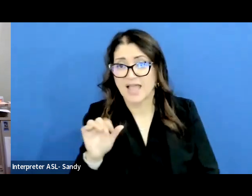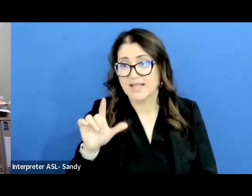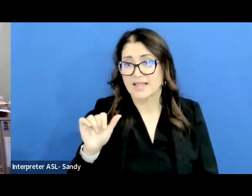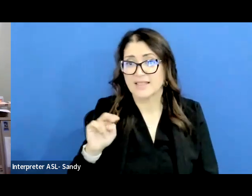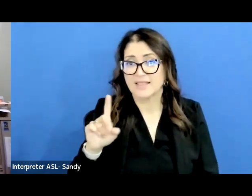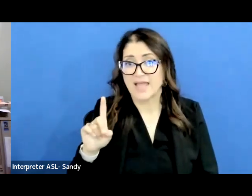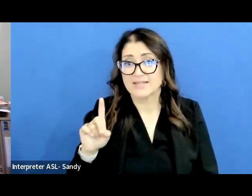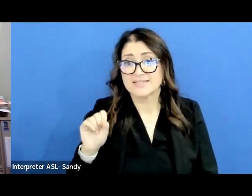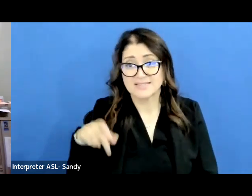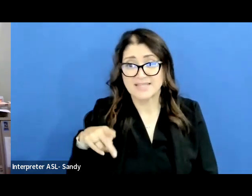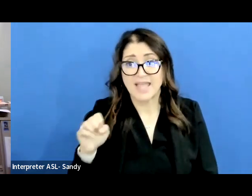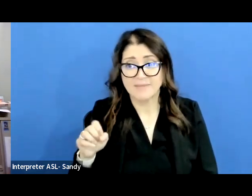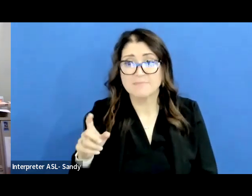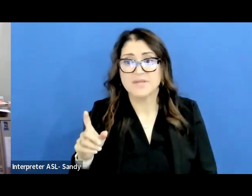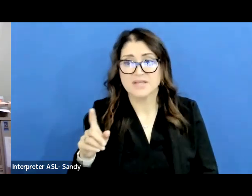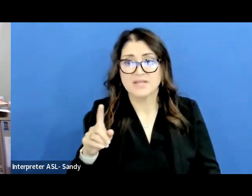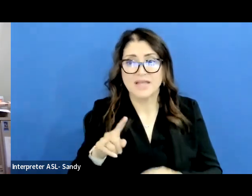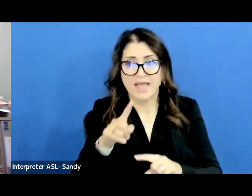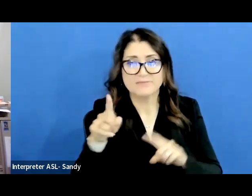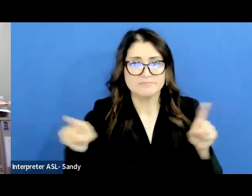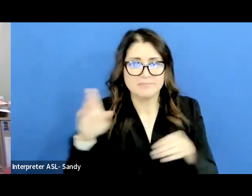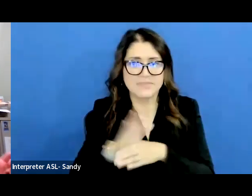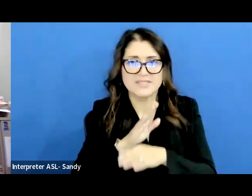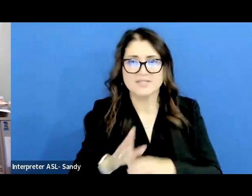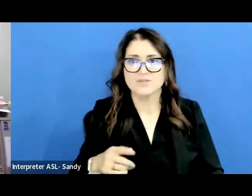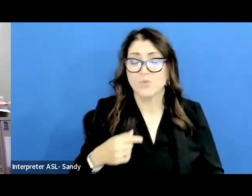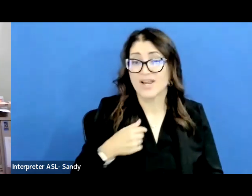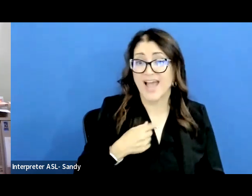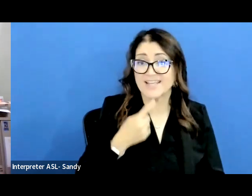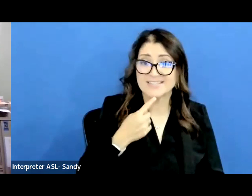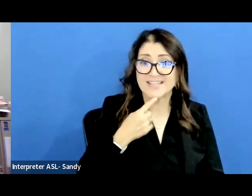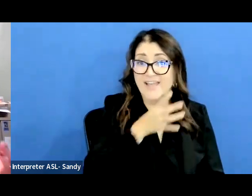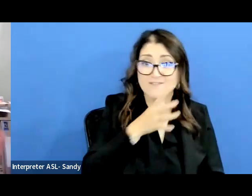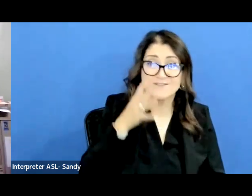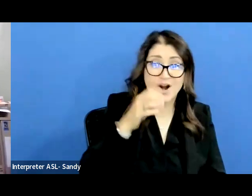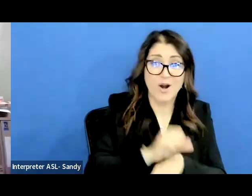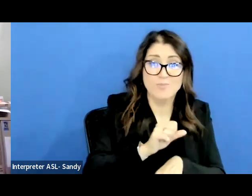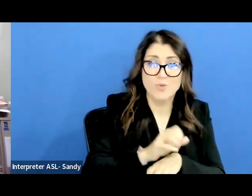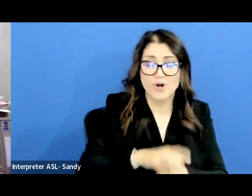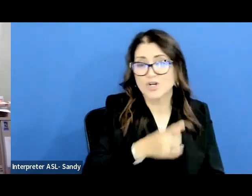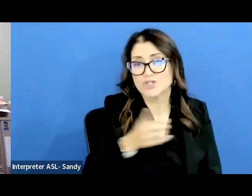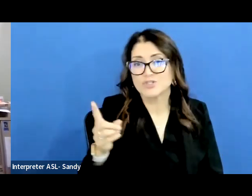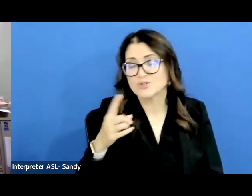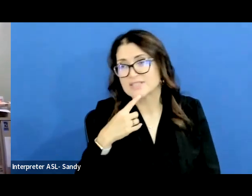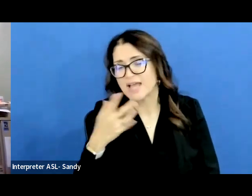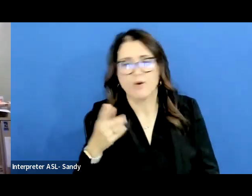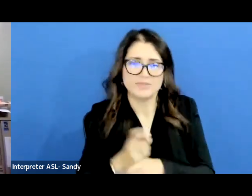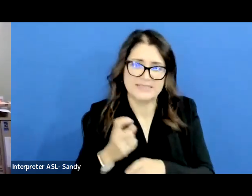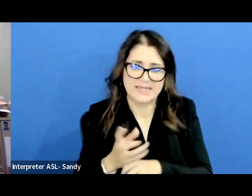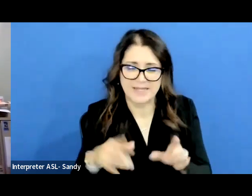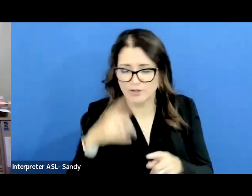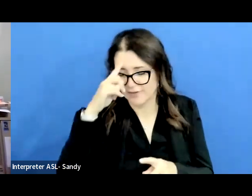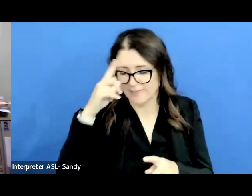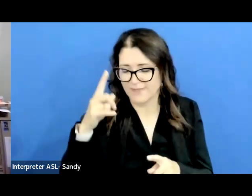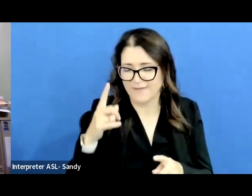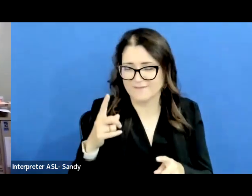true. And when I say farm worker, you say, no, I'm just kidding. I couldn't think of anything clever there to say. A lot of